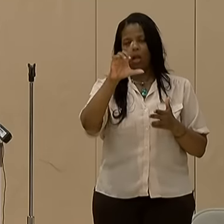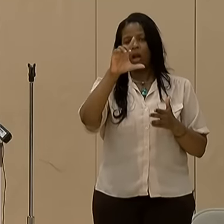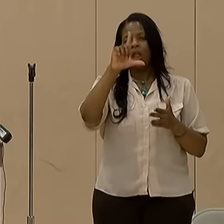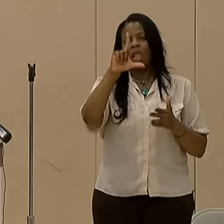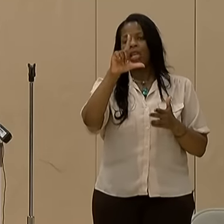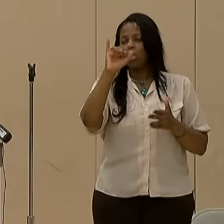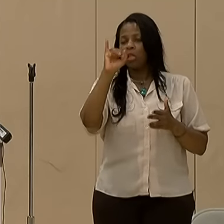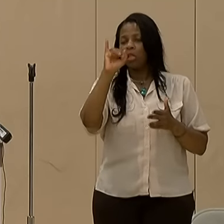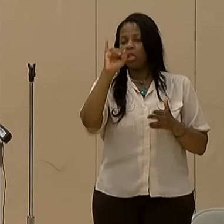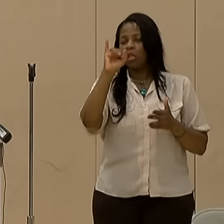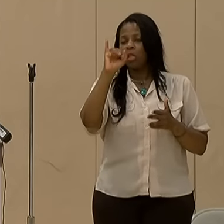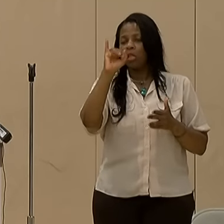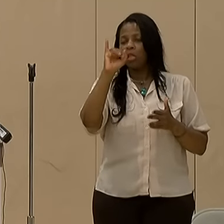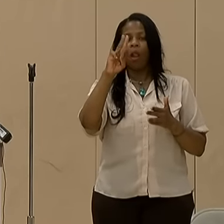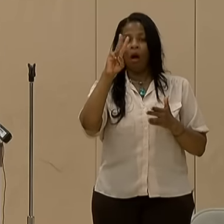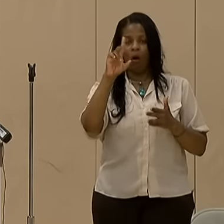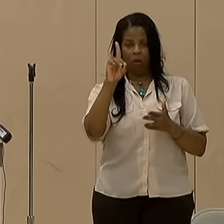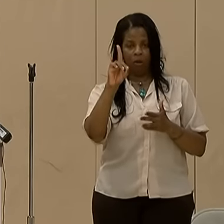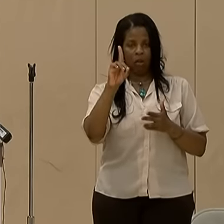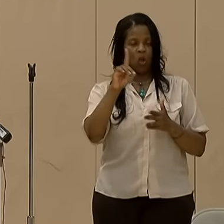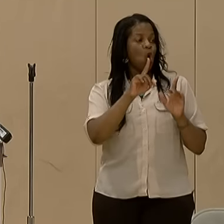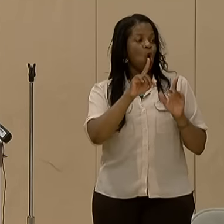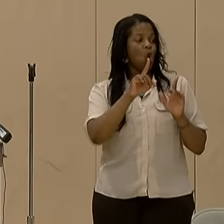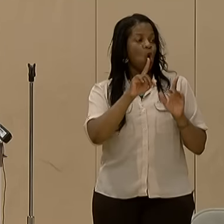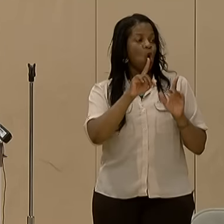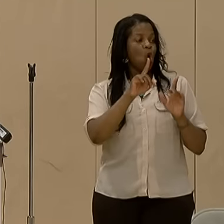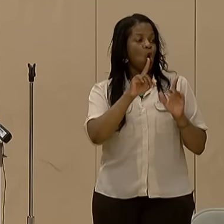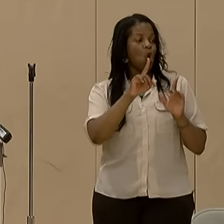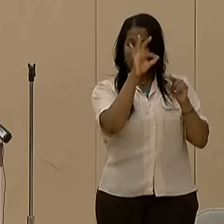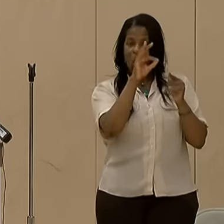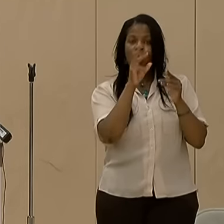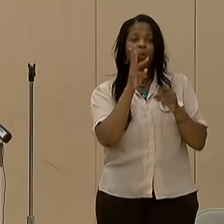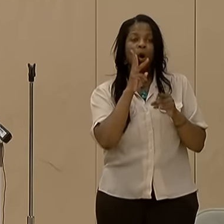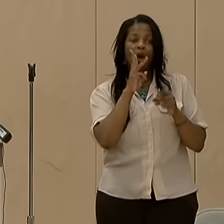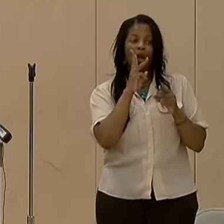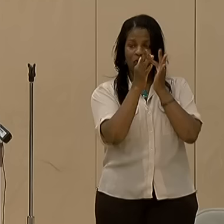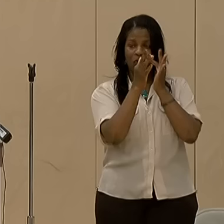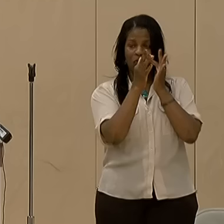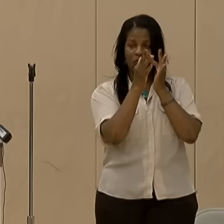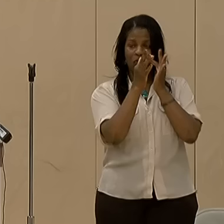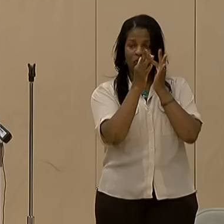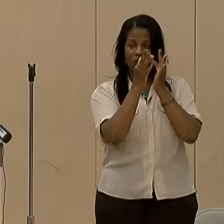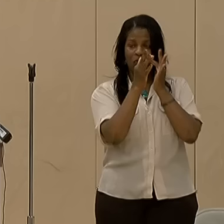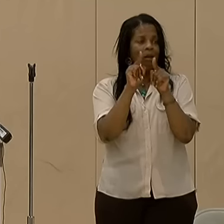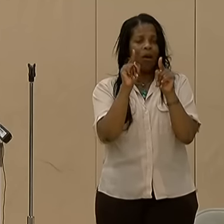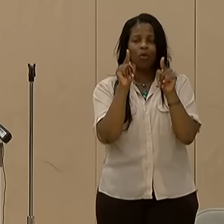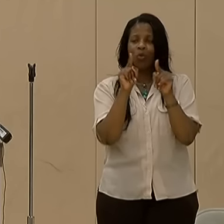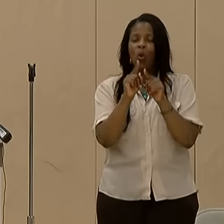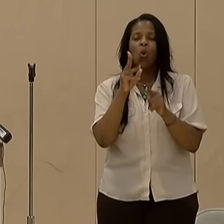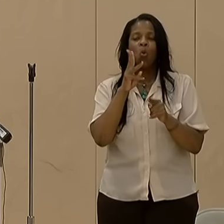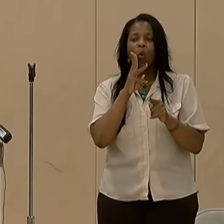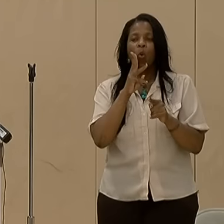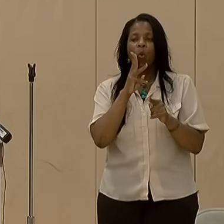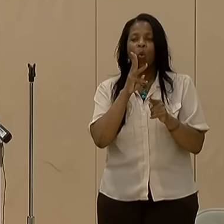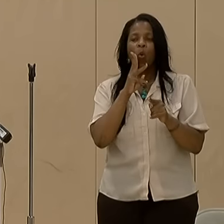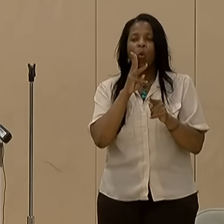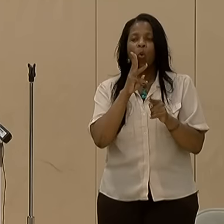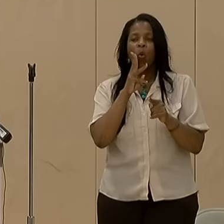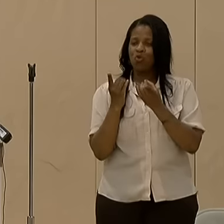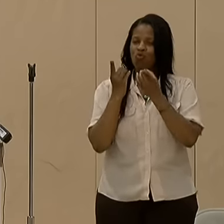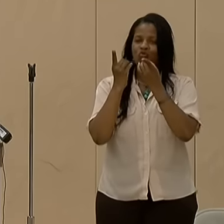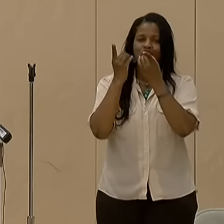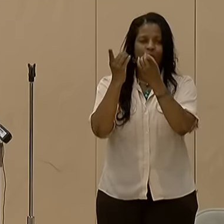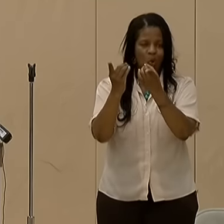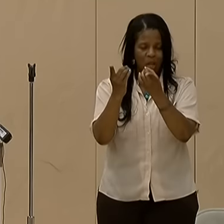Isabella Boulevard. So you can go pick up bottled water from them. They're providing water, and also water that's been donated is going to